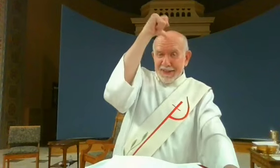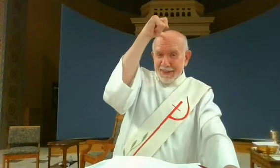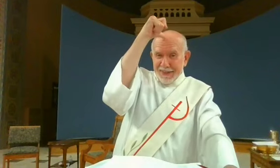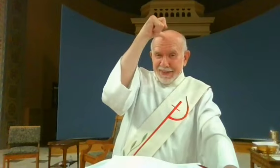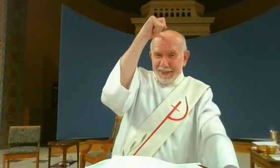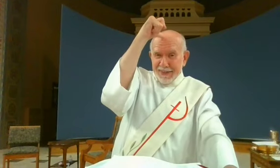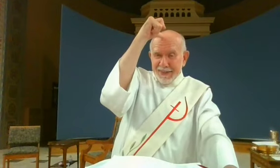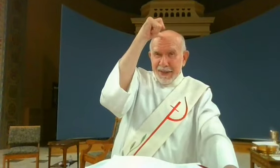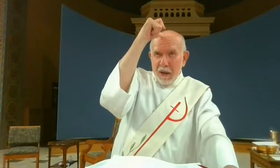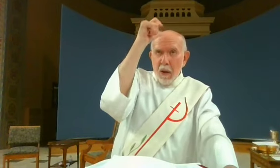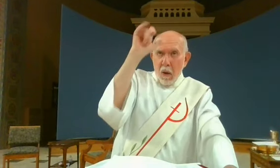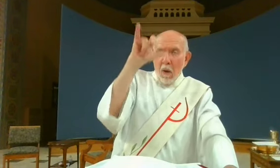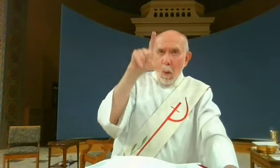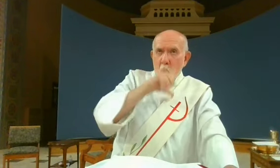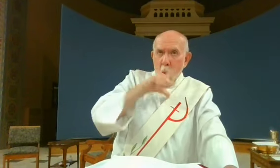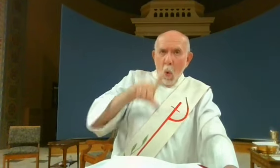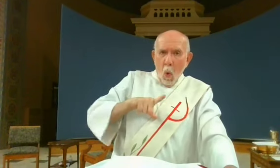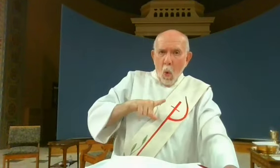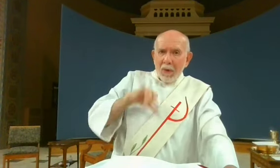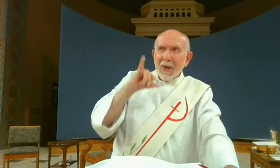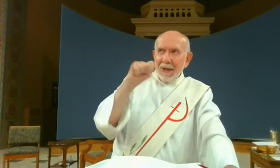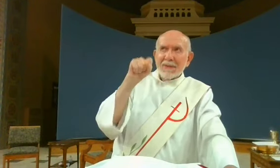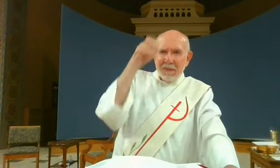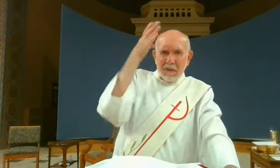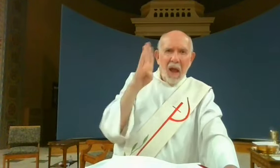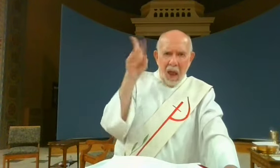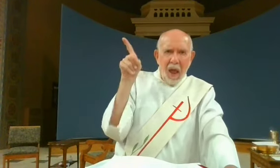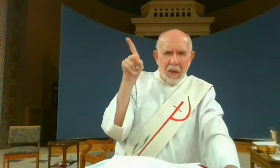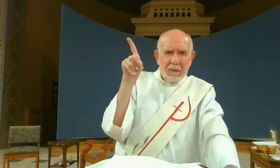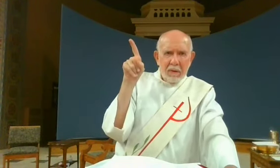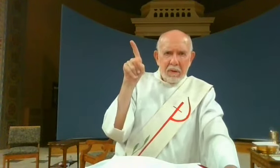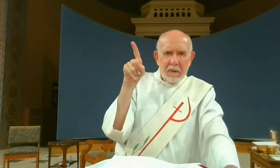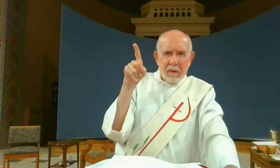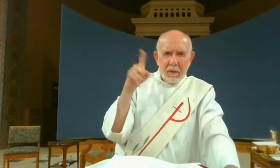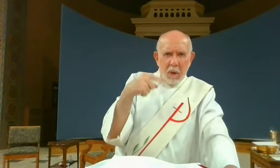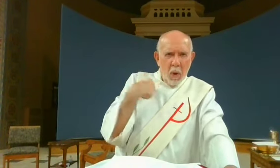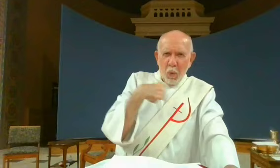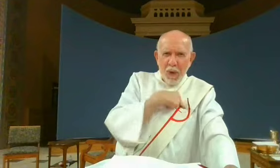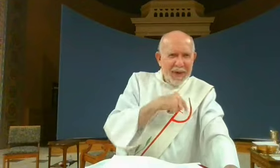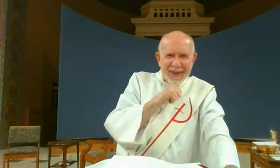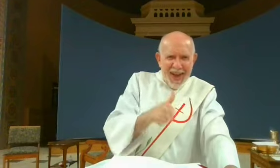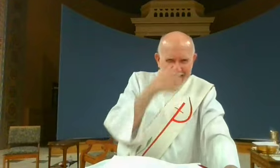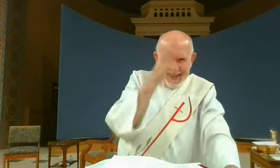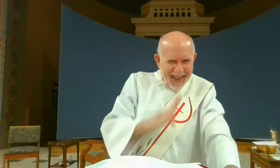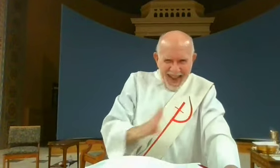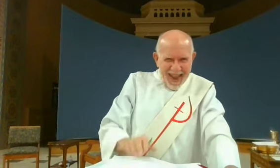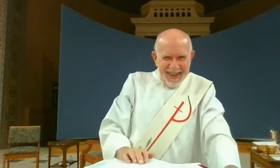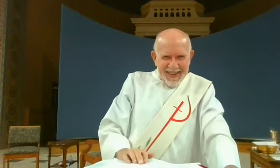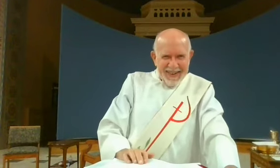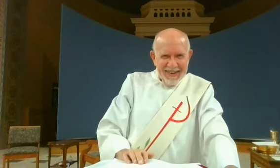head. But remember, the Lord is God. We are not God.